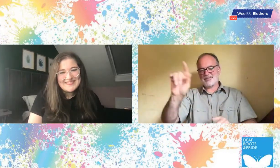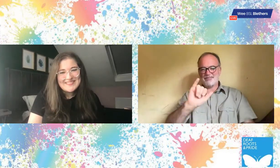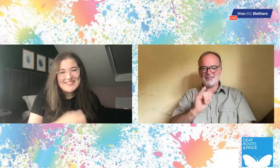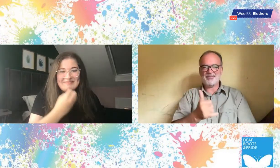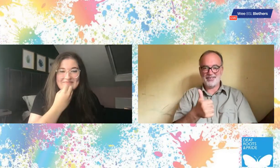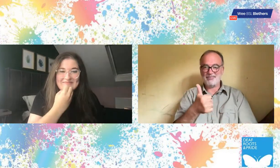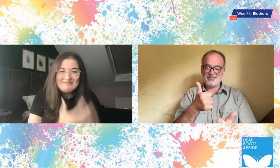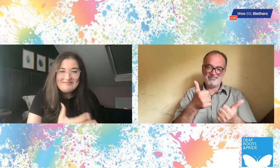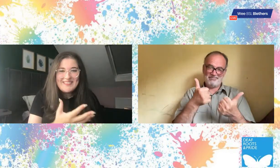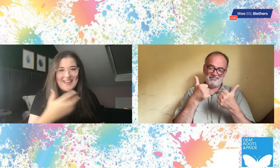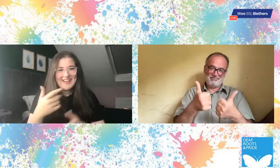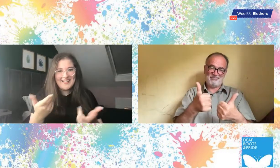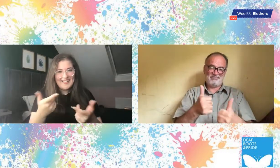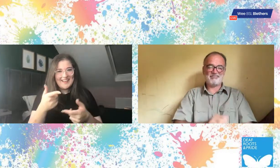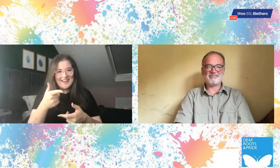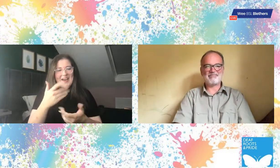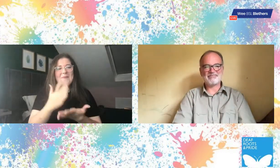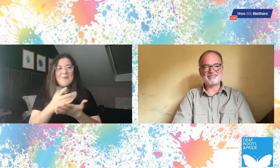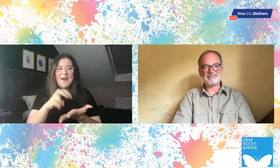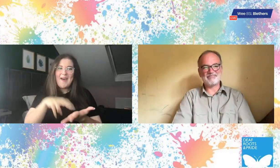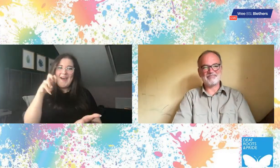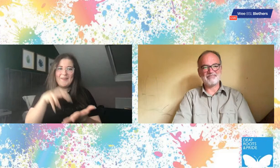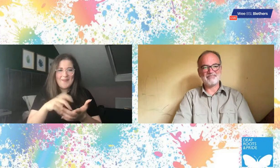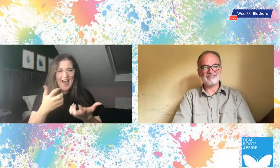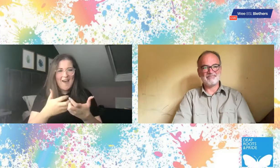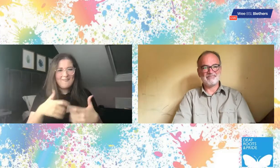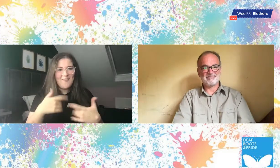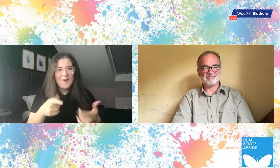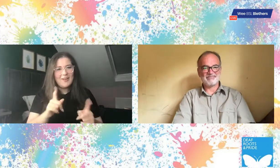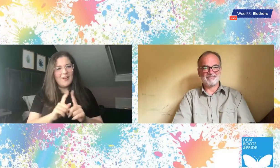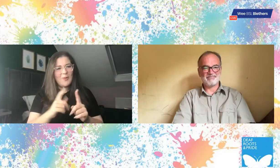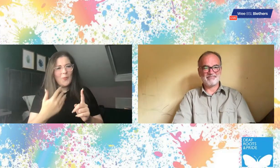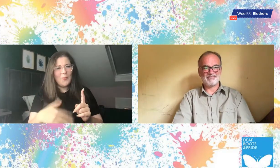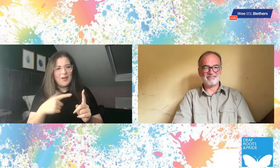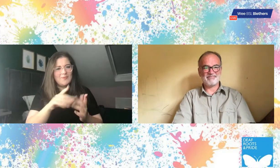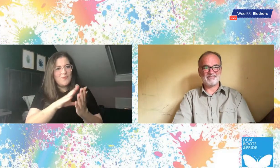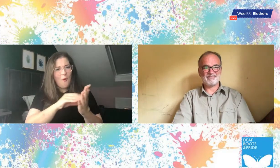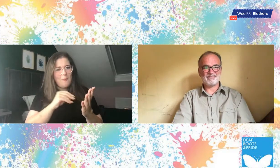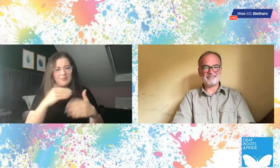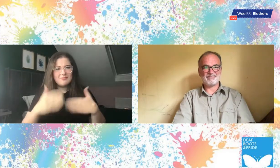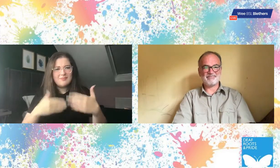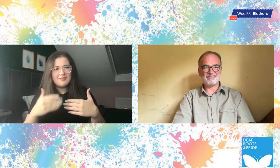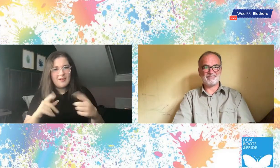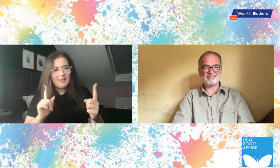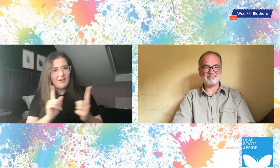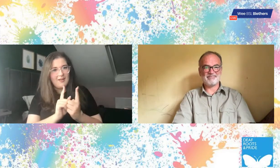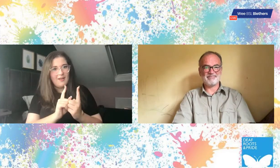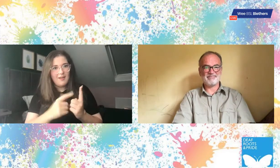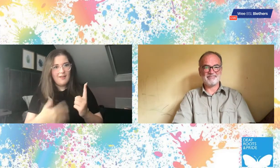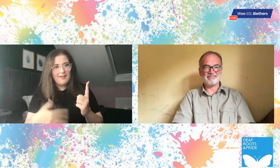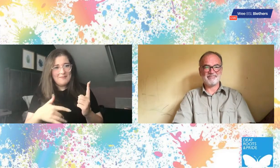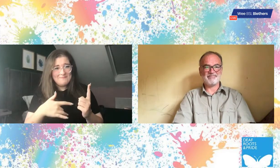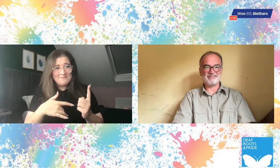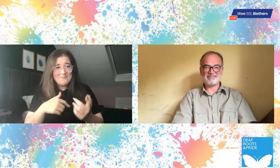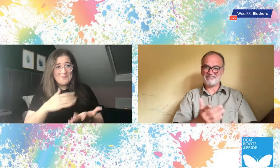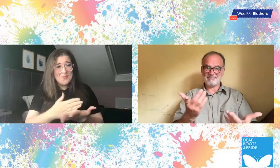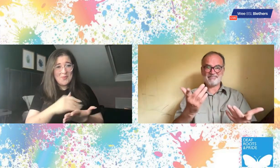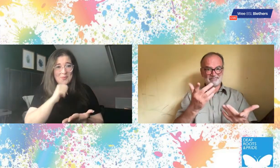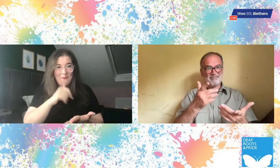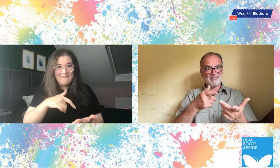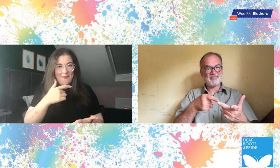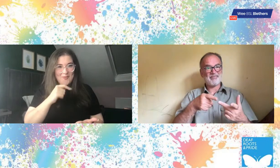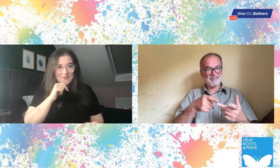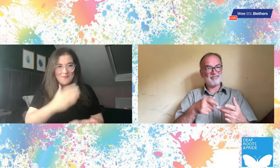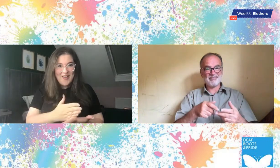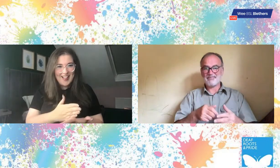It's in the book. I'll frame it at some point, I'm sure, but I just keep it folded in the book there. Oh, you must have felt amazing meeting your